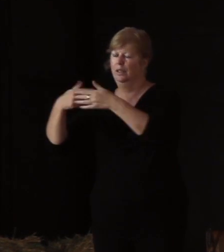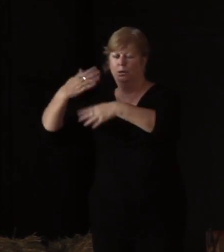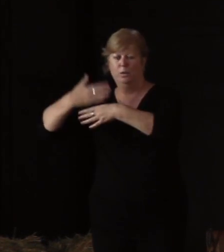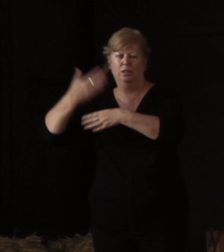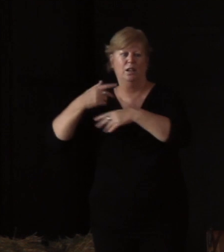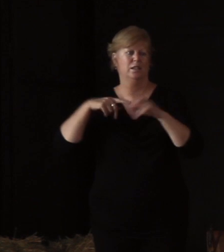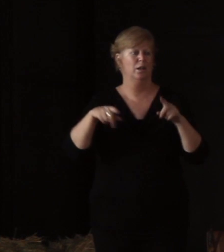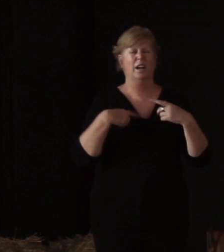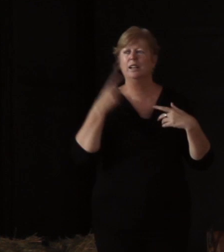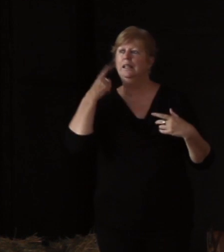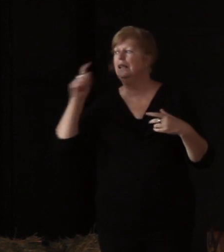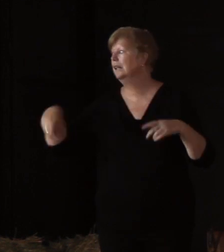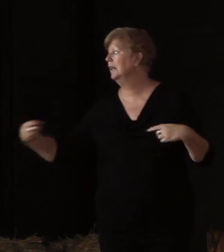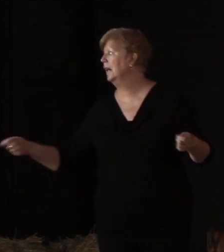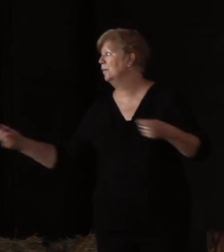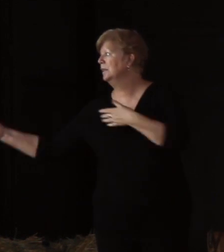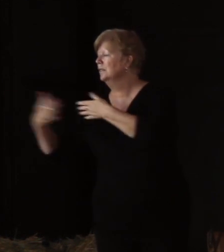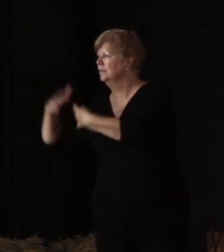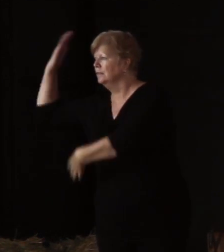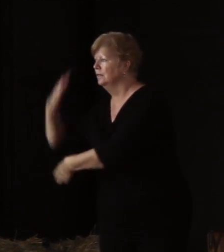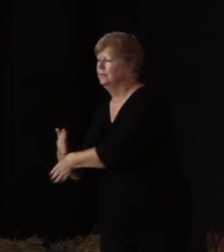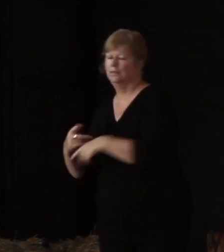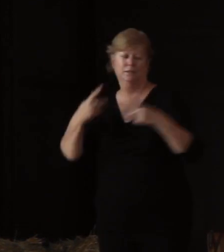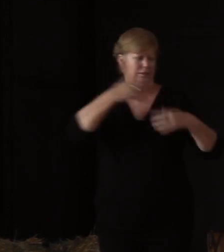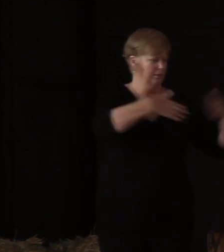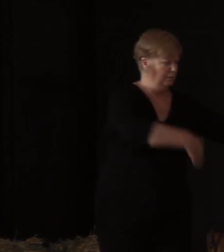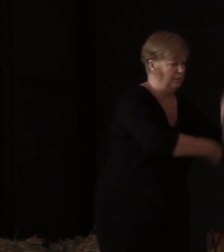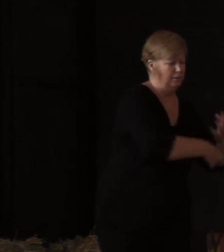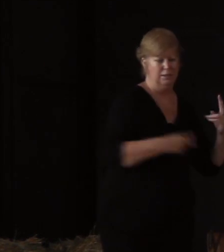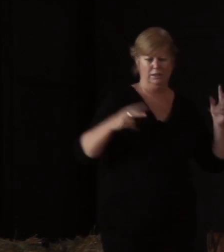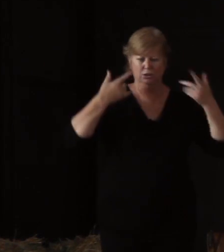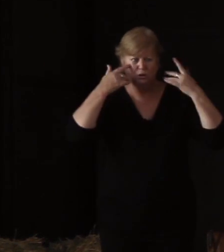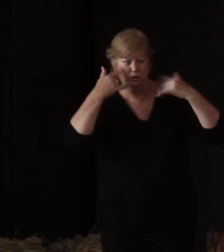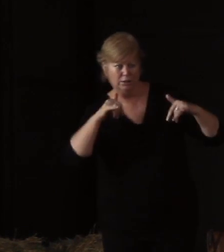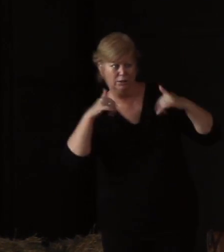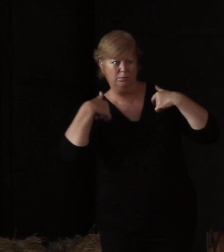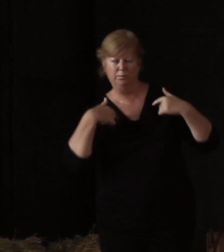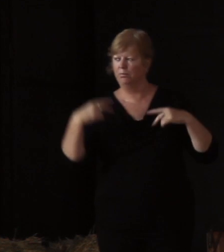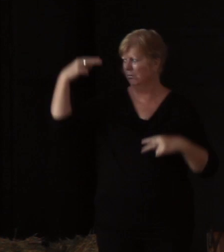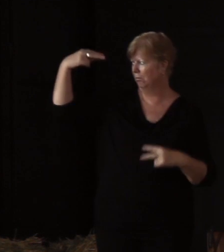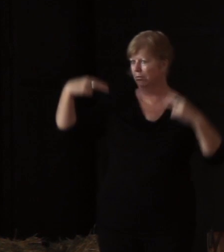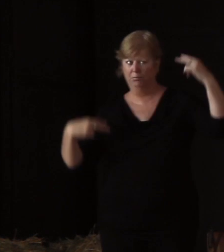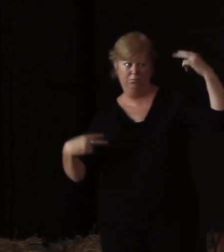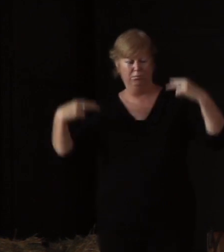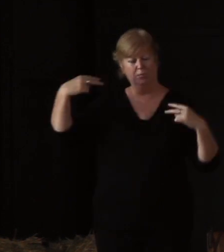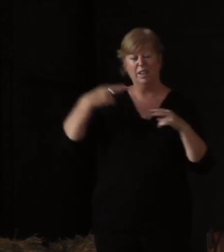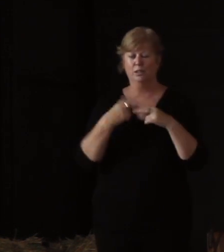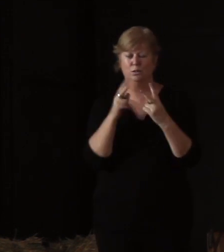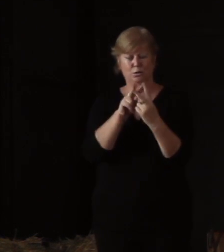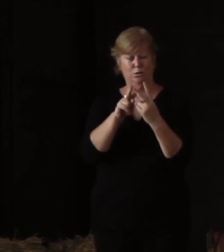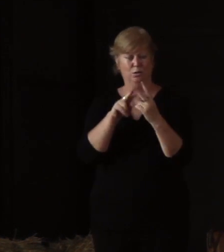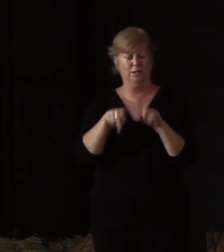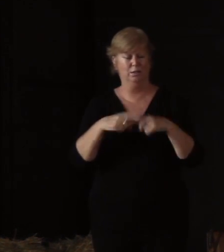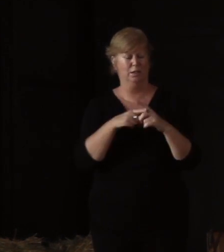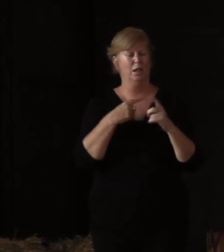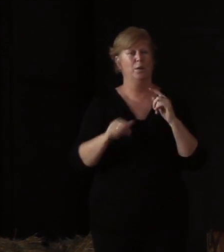worried about? Because I can hear the neighbours slamming their windows and making judgments. So we've got two choices in this situation. There was one day I walked out